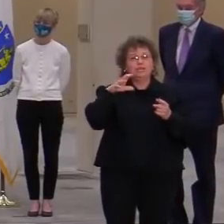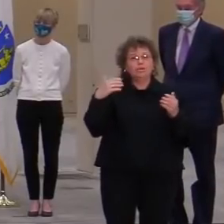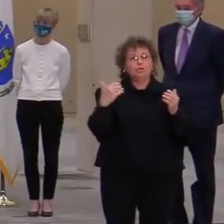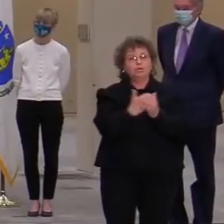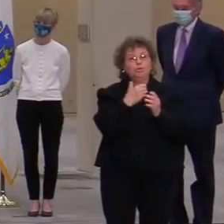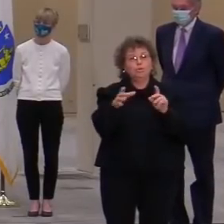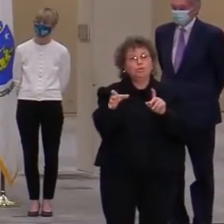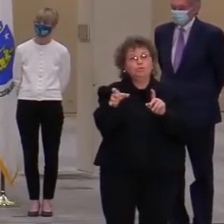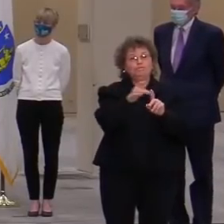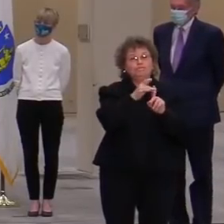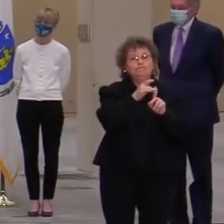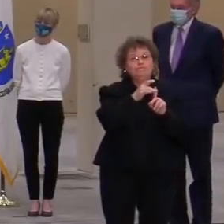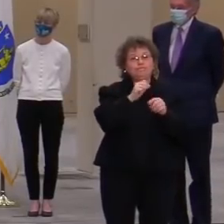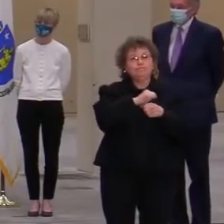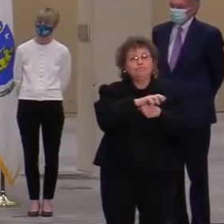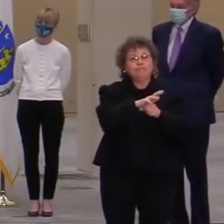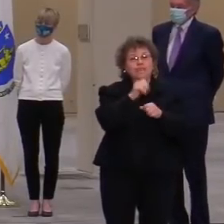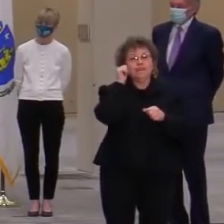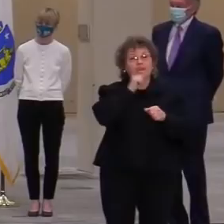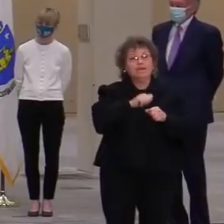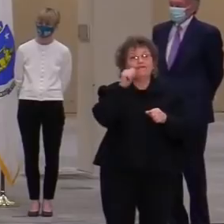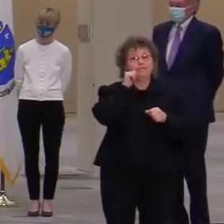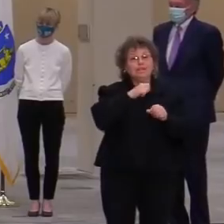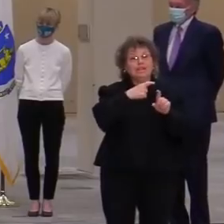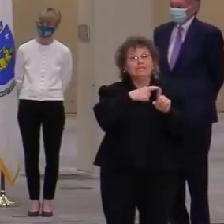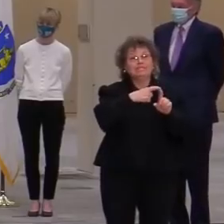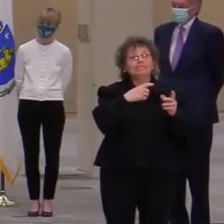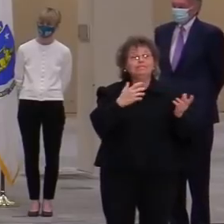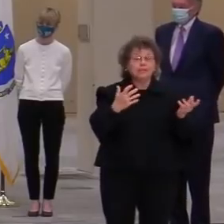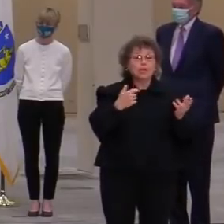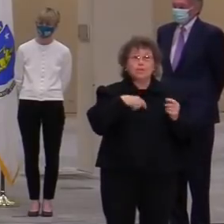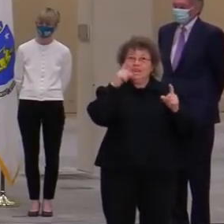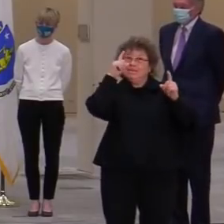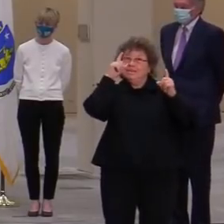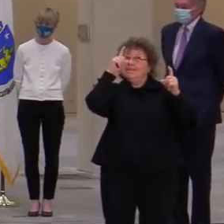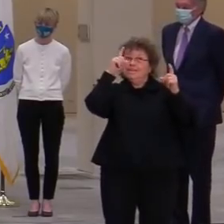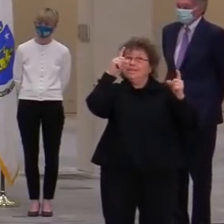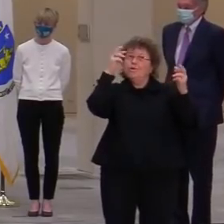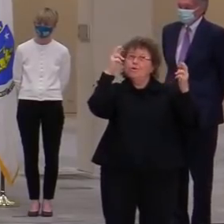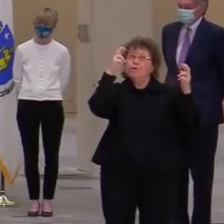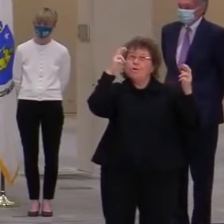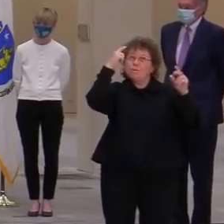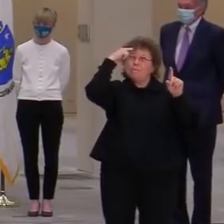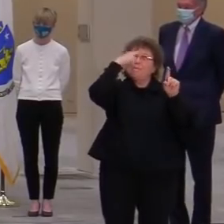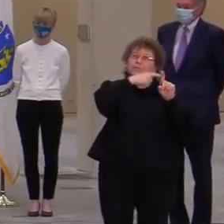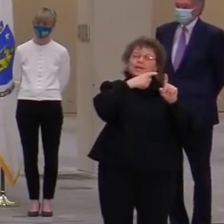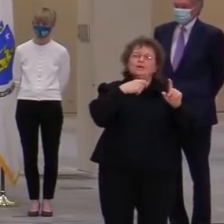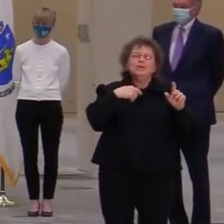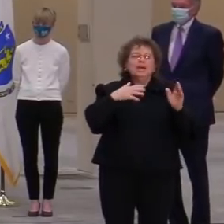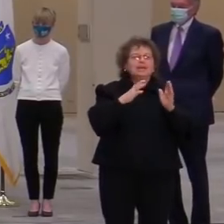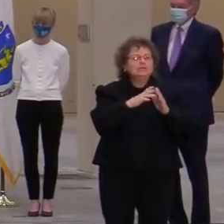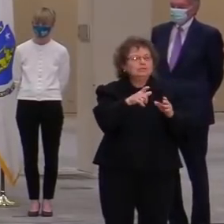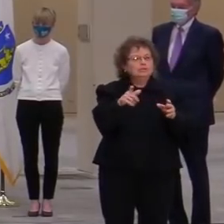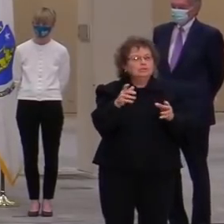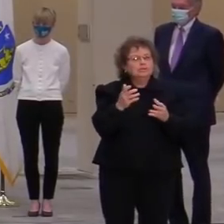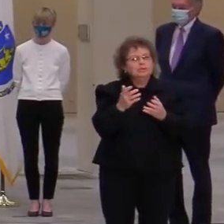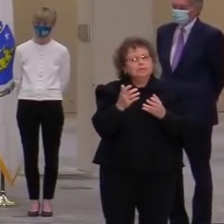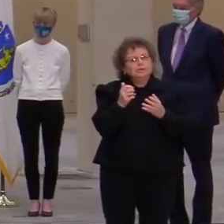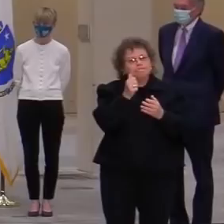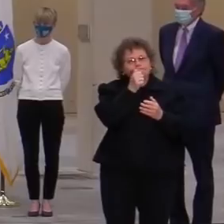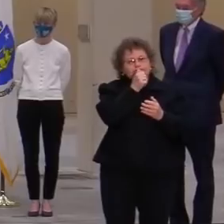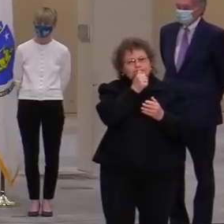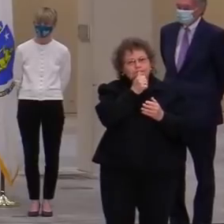daily. So while we have so much hope on the horizon, we are just asking you to hang on just a little bit